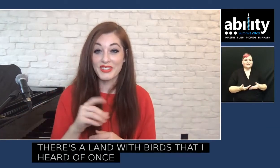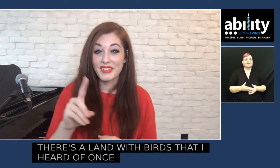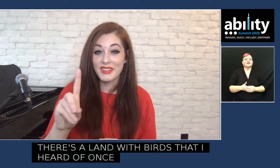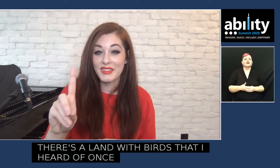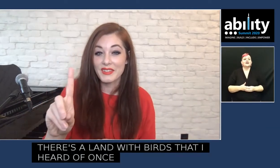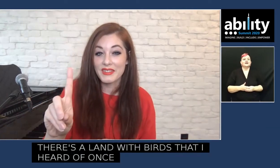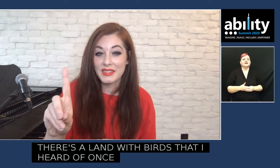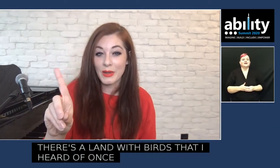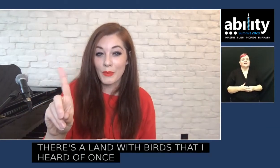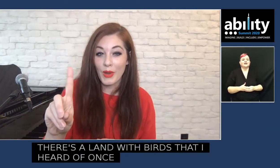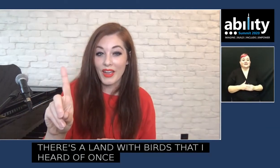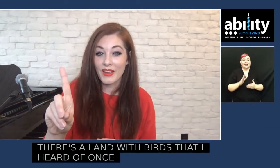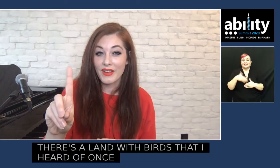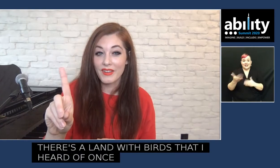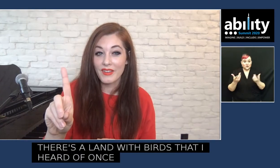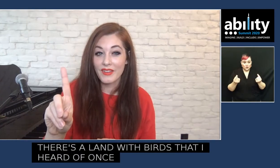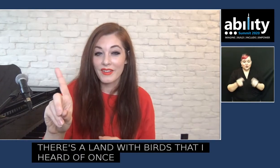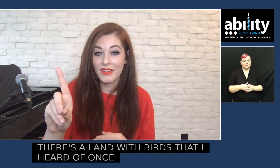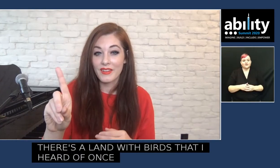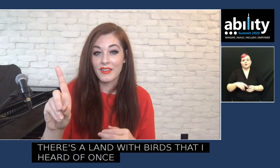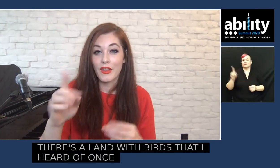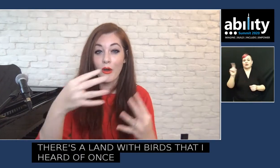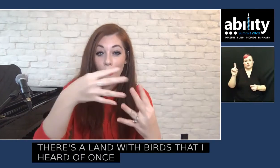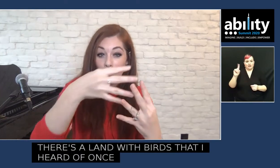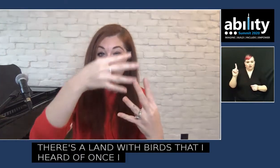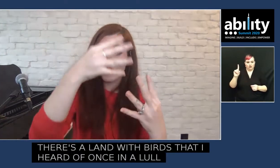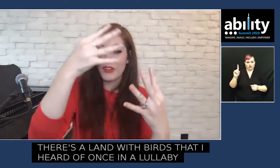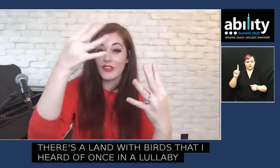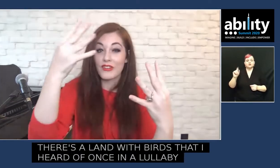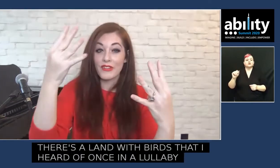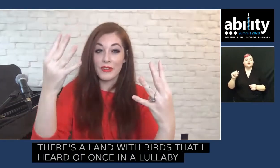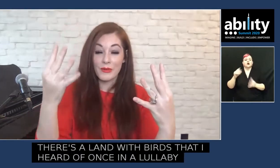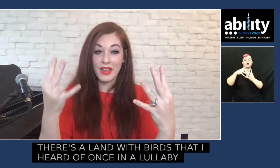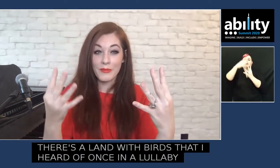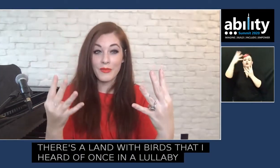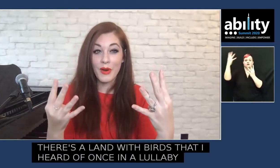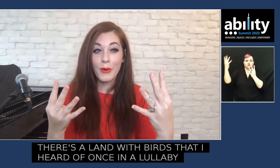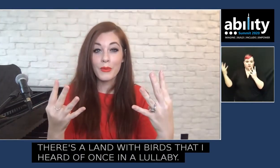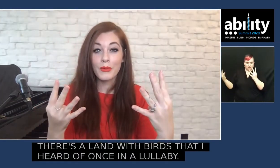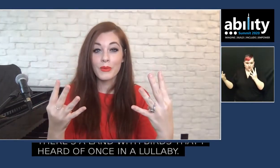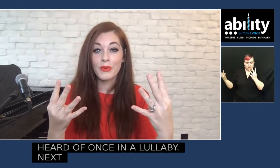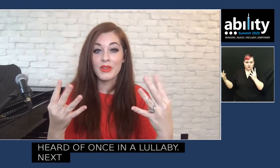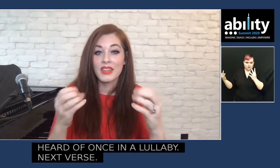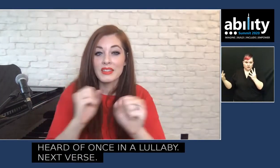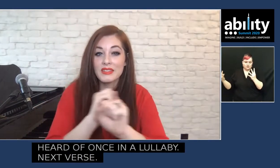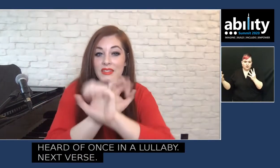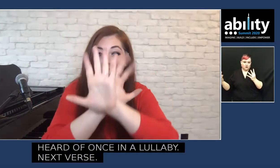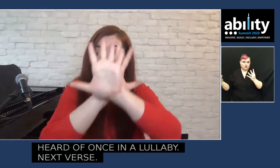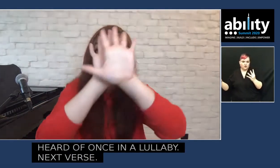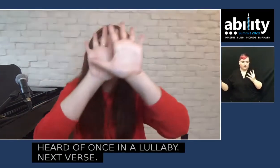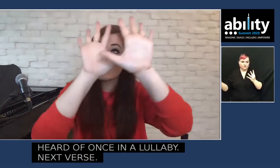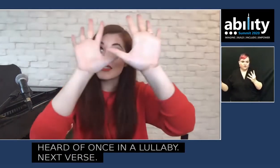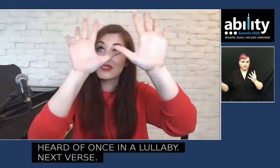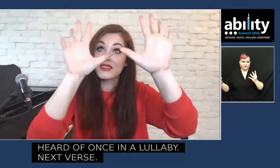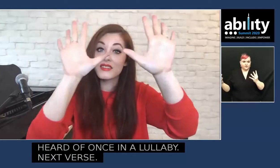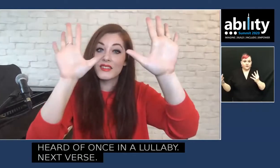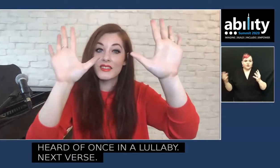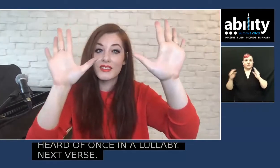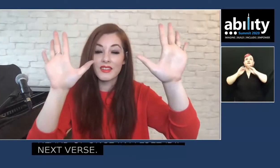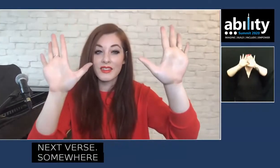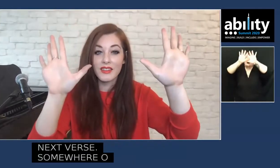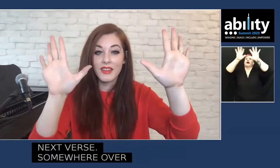Next verse. Somewhere over the rainbow, skies